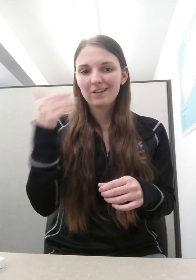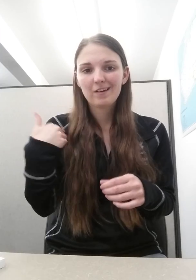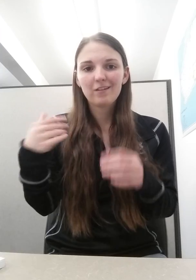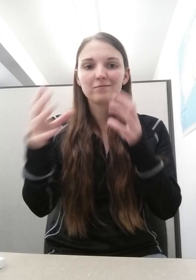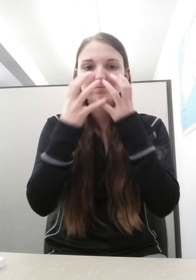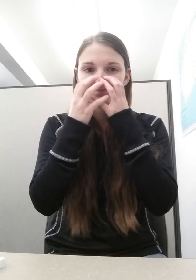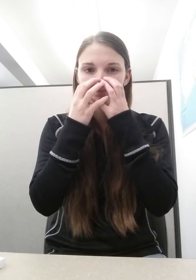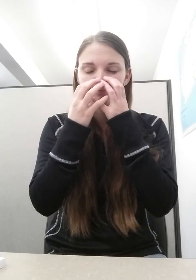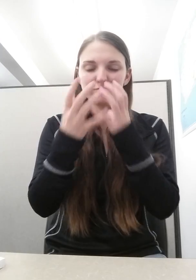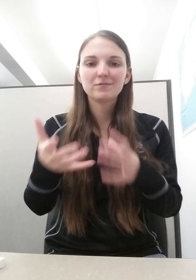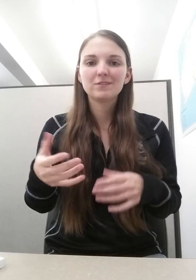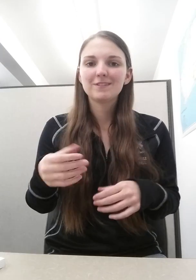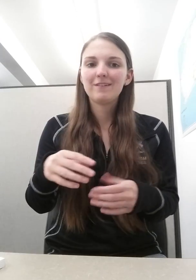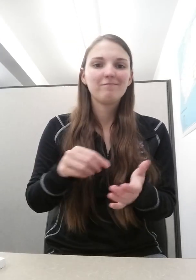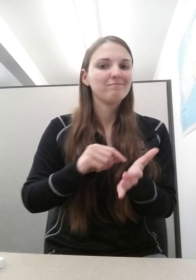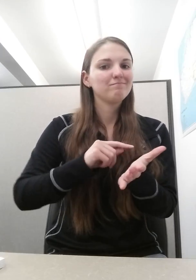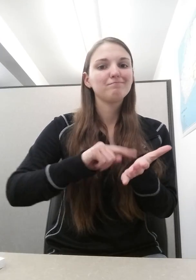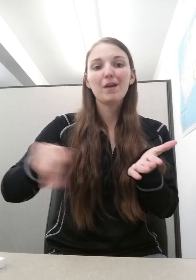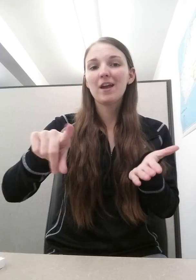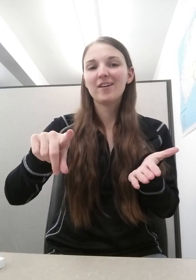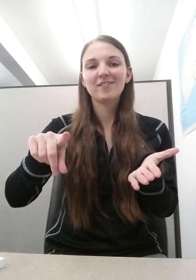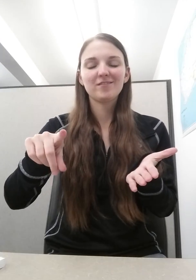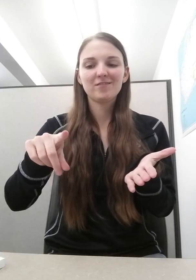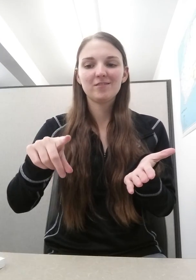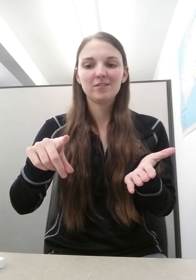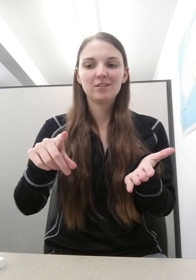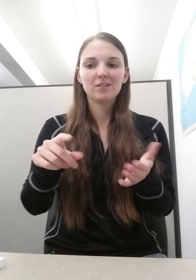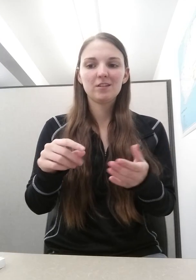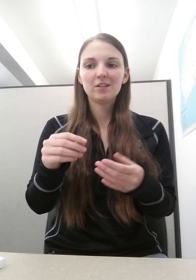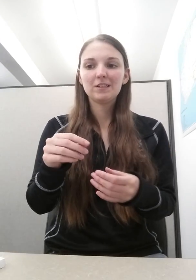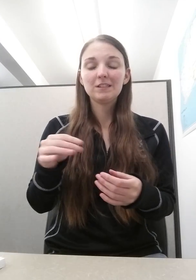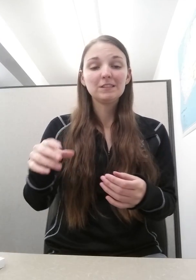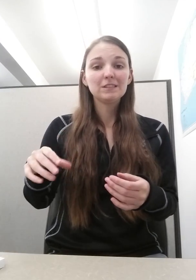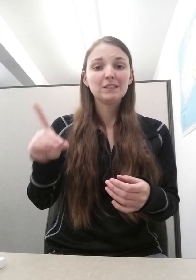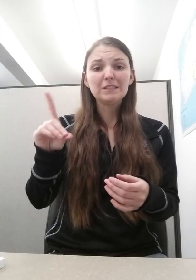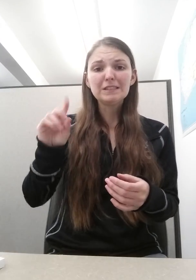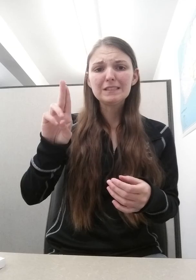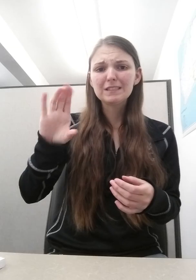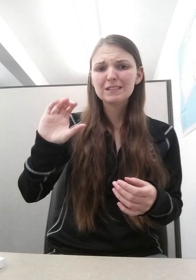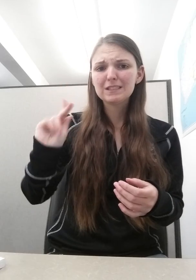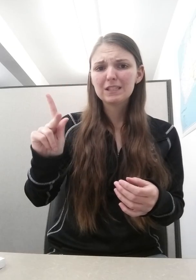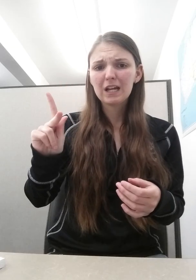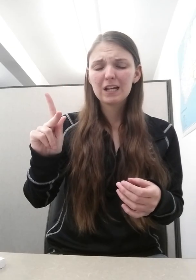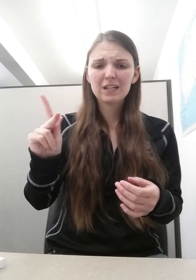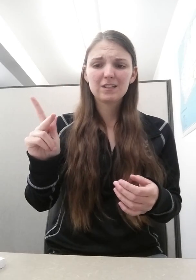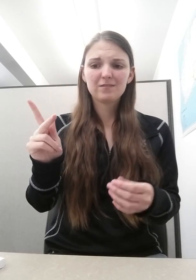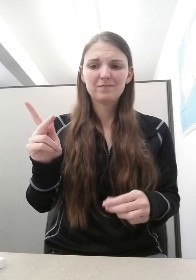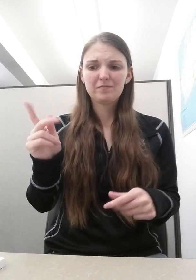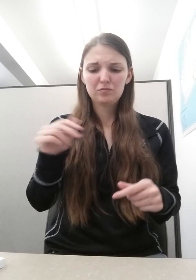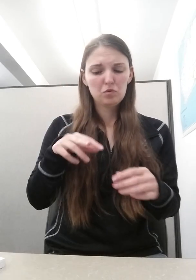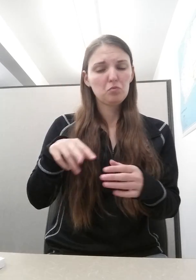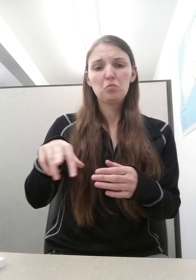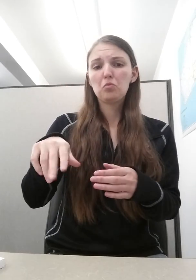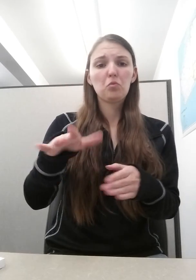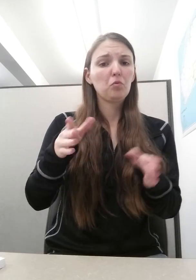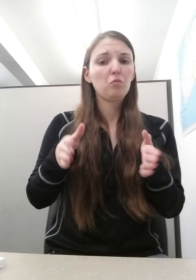fine. And suppose your children were not home by 8 o'clock at night, which was the curfew in Stratford. You paid a fine.